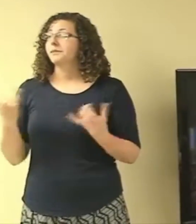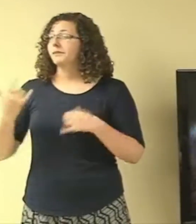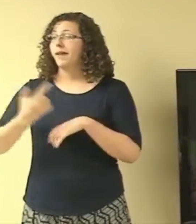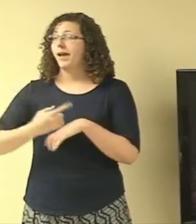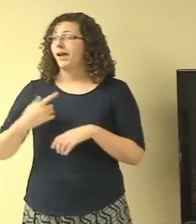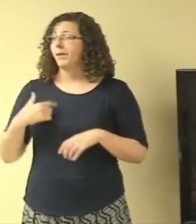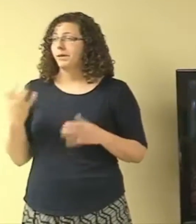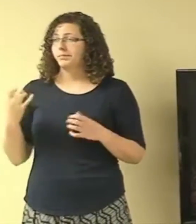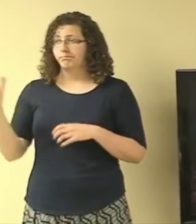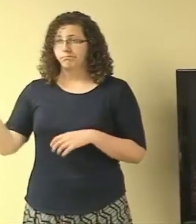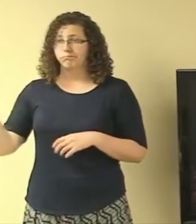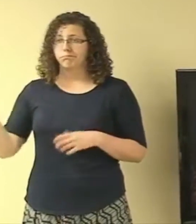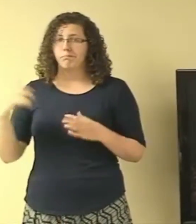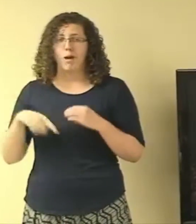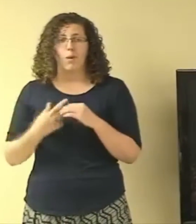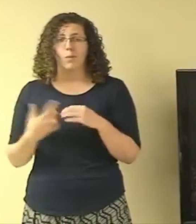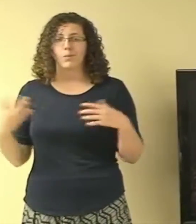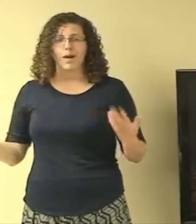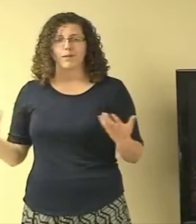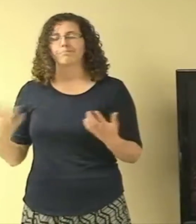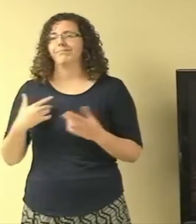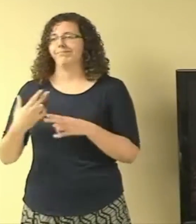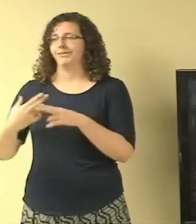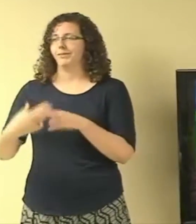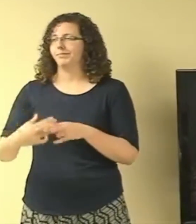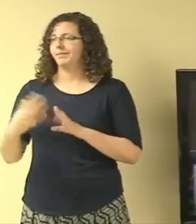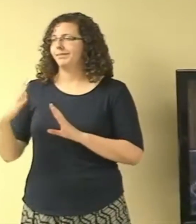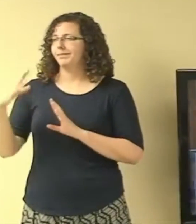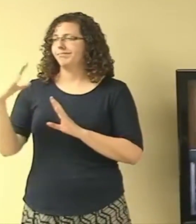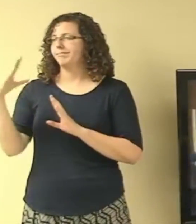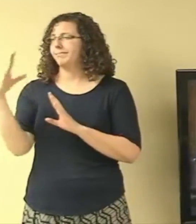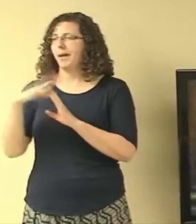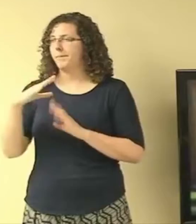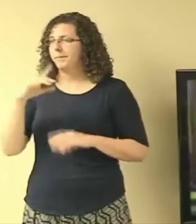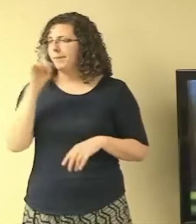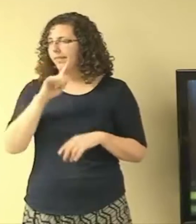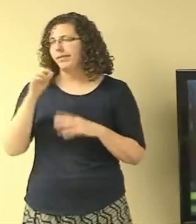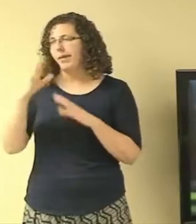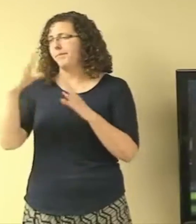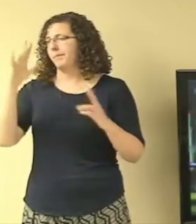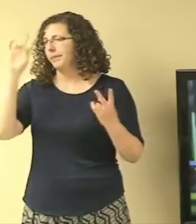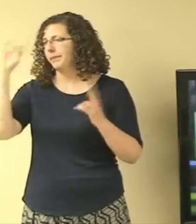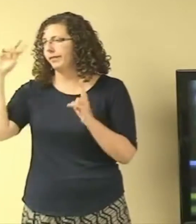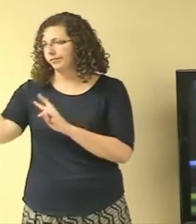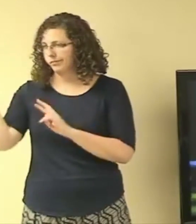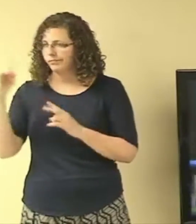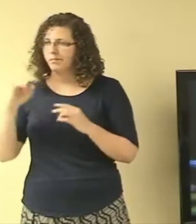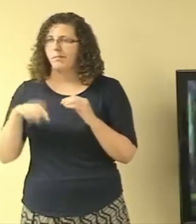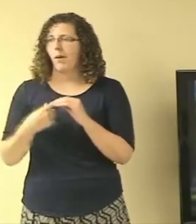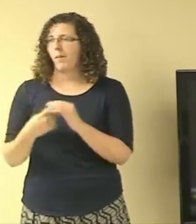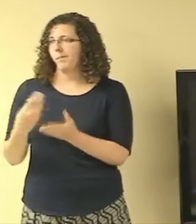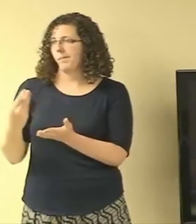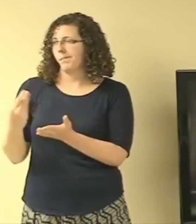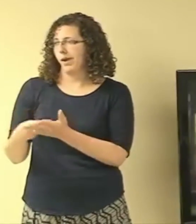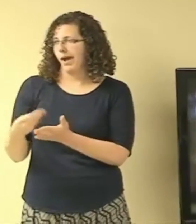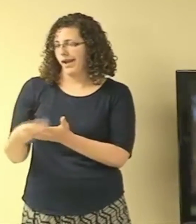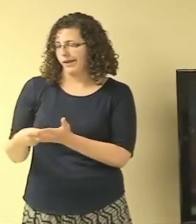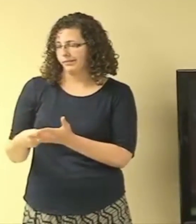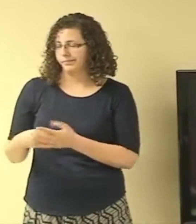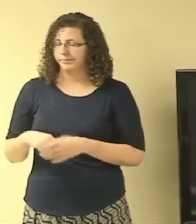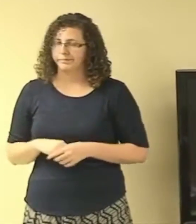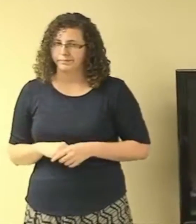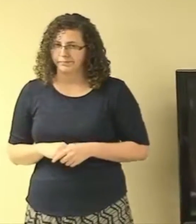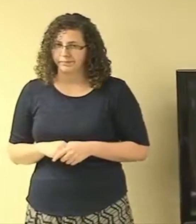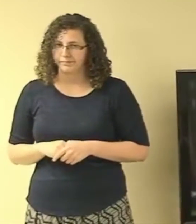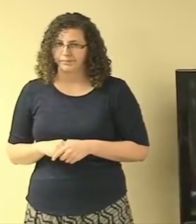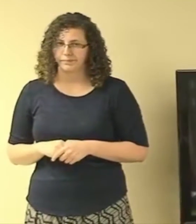Today, a little bit about what I call one of the biggest misunderstandings or the number one myth